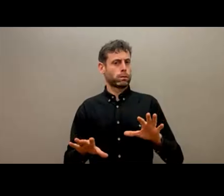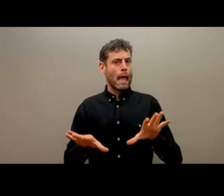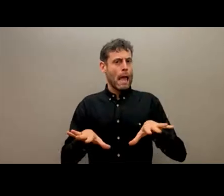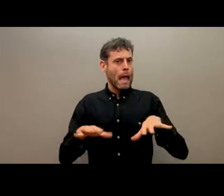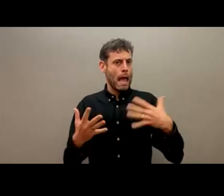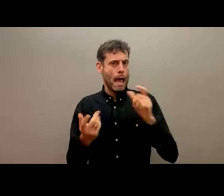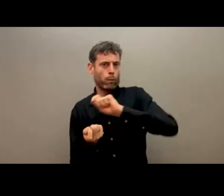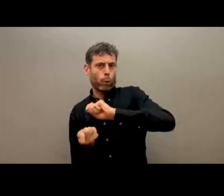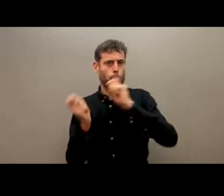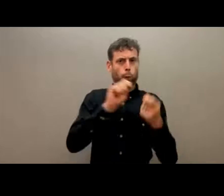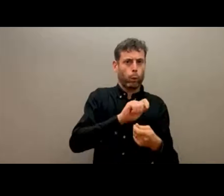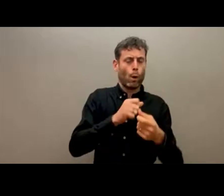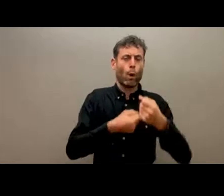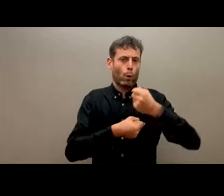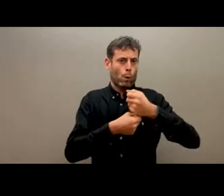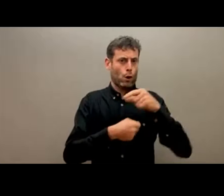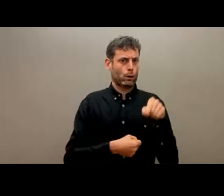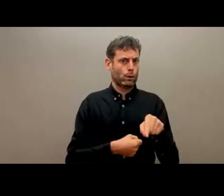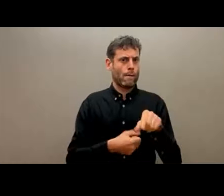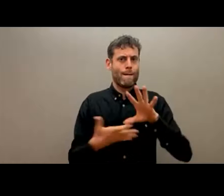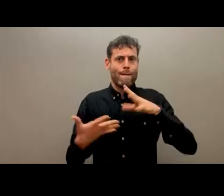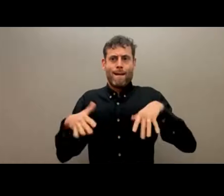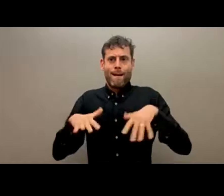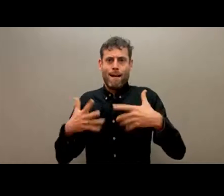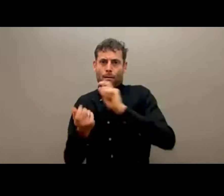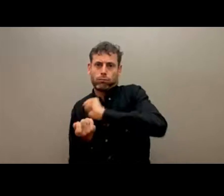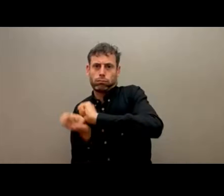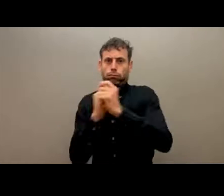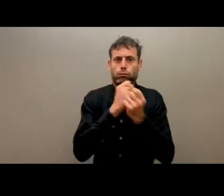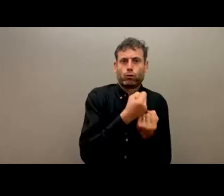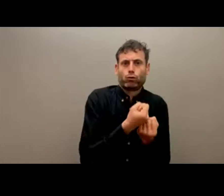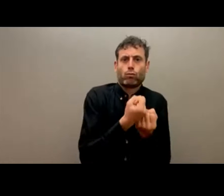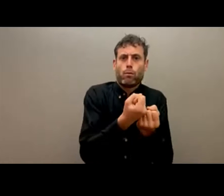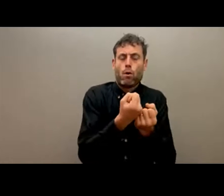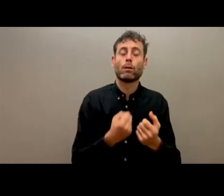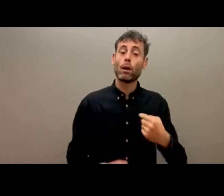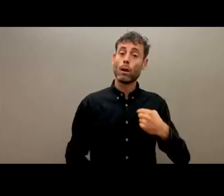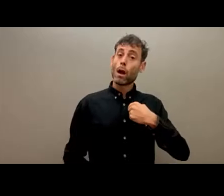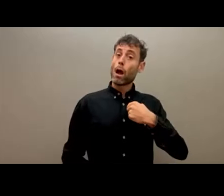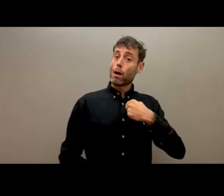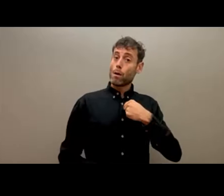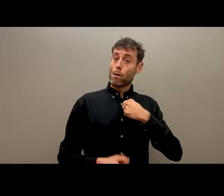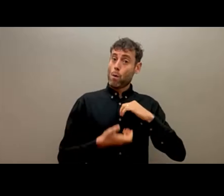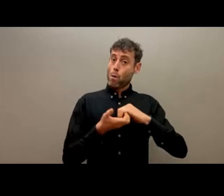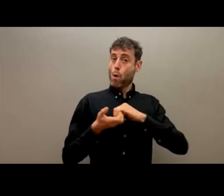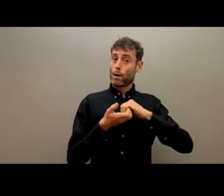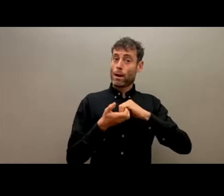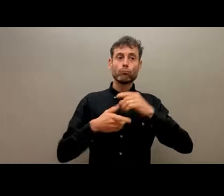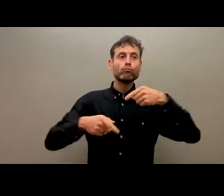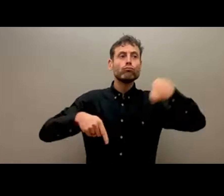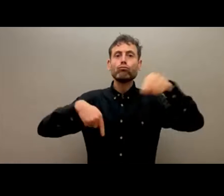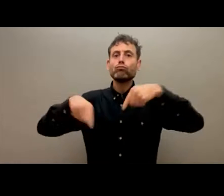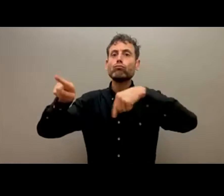we ourselves at Comhlámh, we do not send volunteers. So we're supporting kind of critical reflection in the